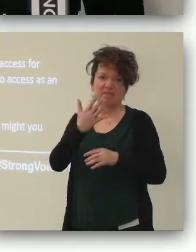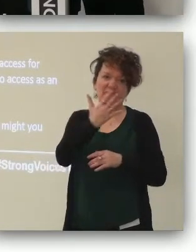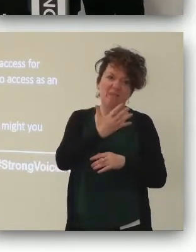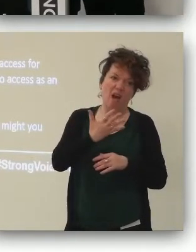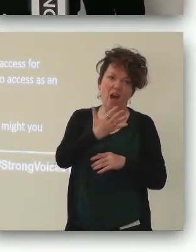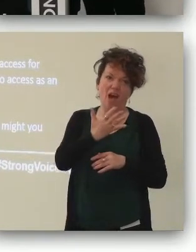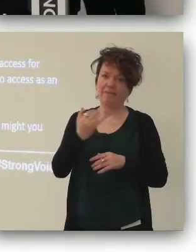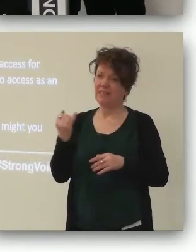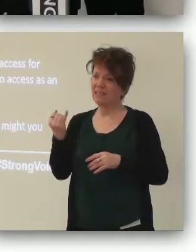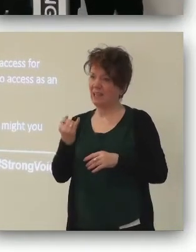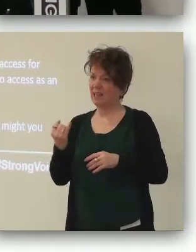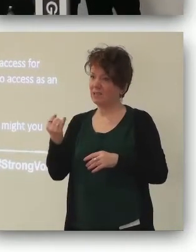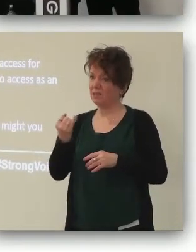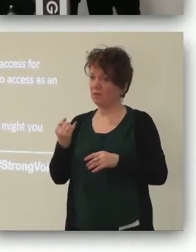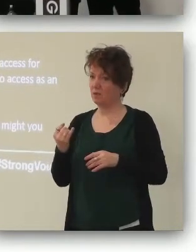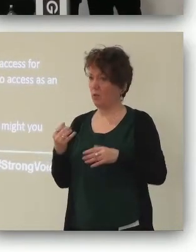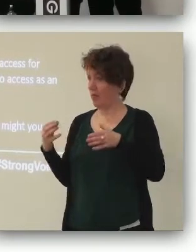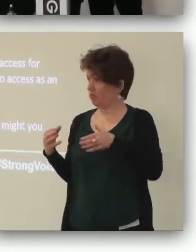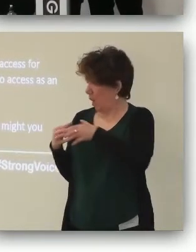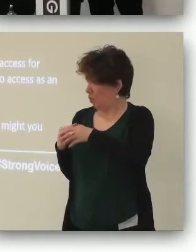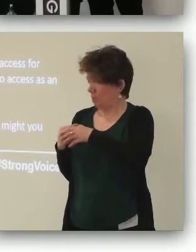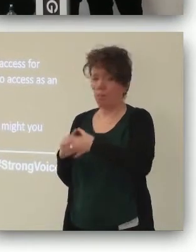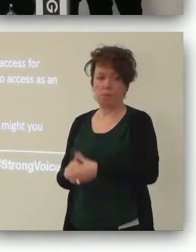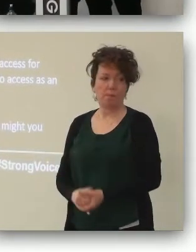6 with the people sitting next to you and around you.